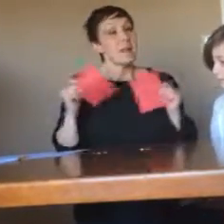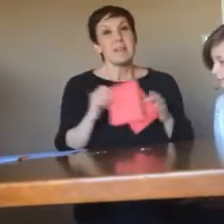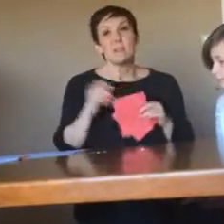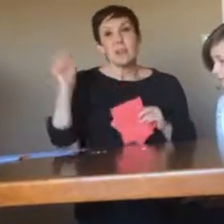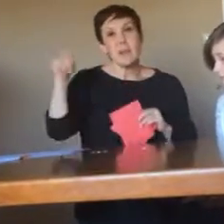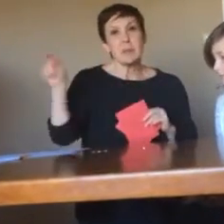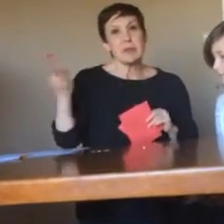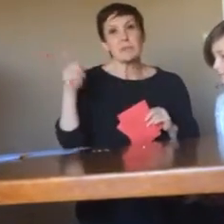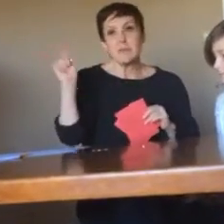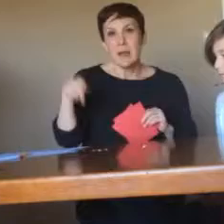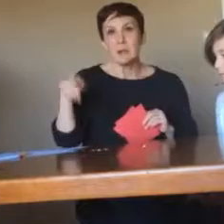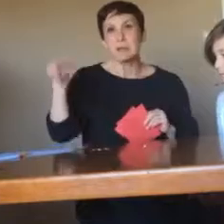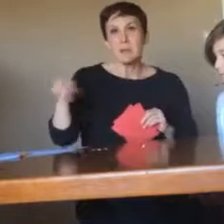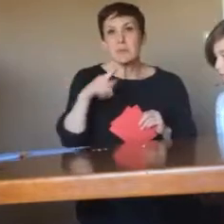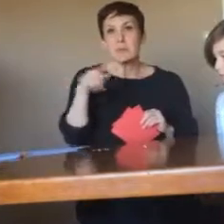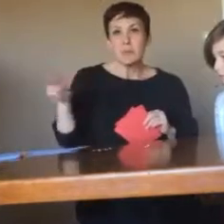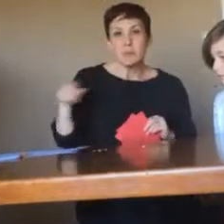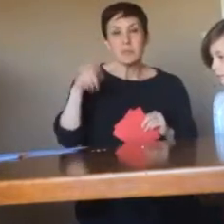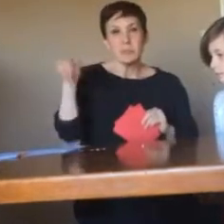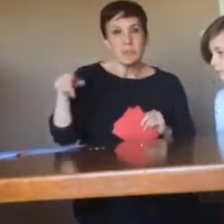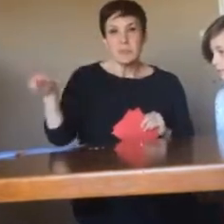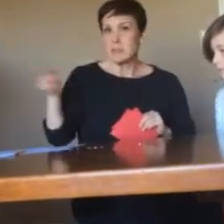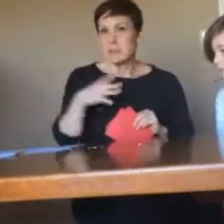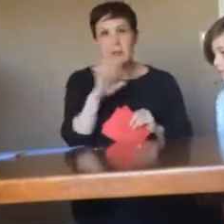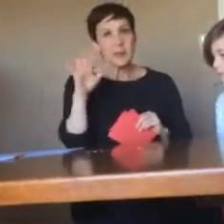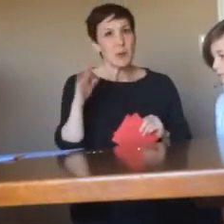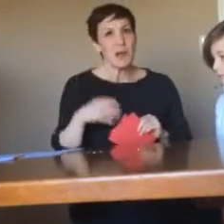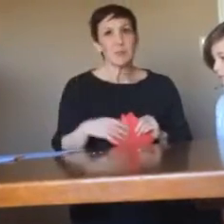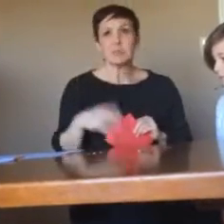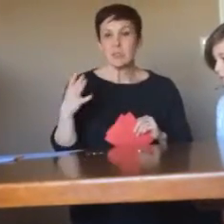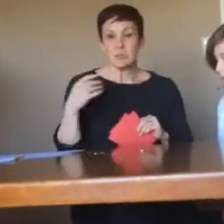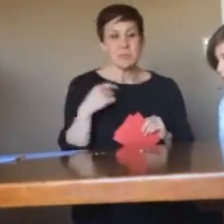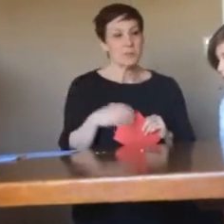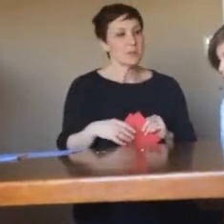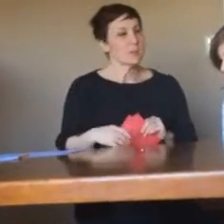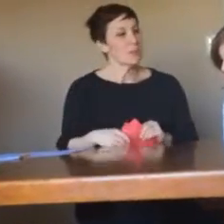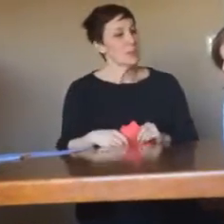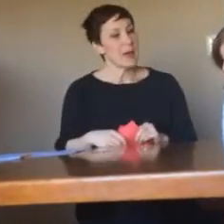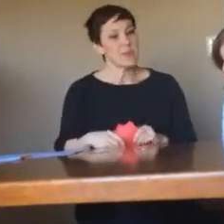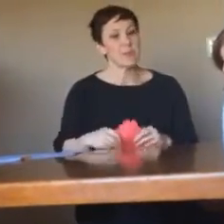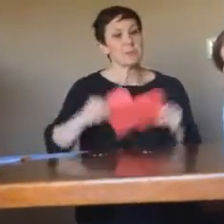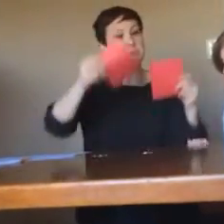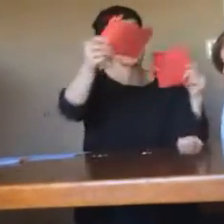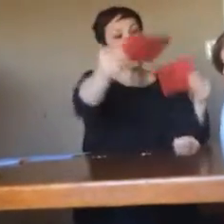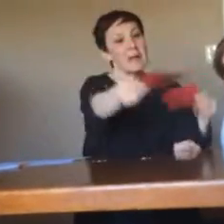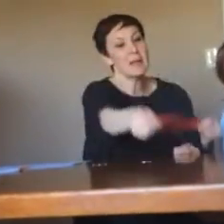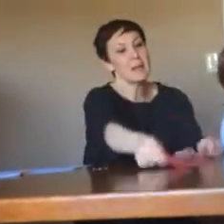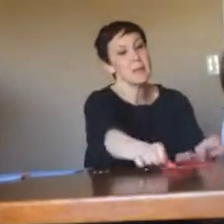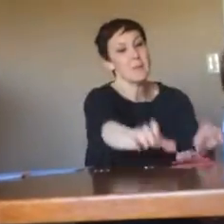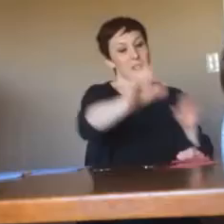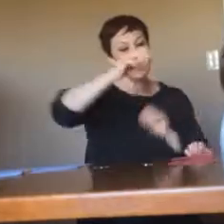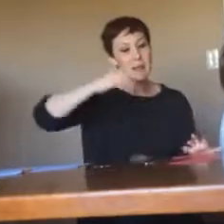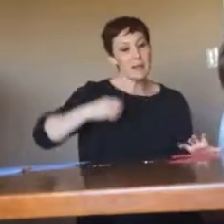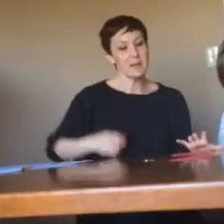And she got a plus for that because both of those she didn't need any prompts. She was able to match. Ella, match red.